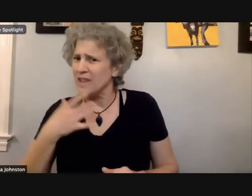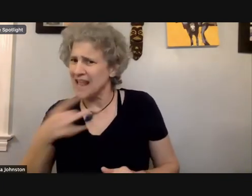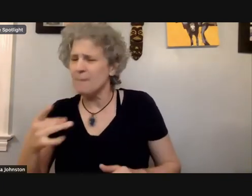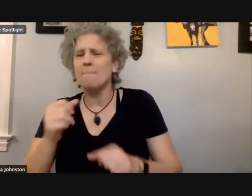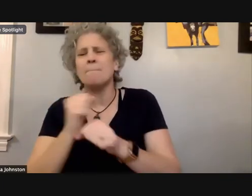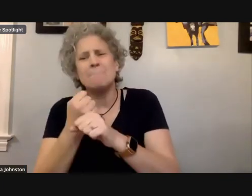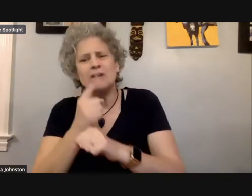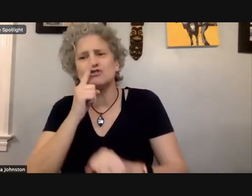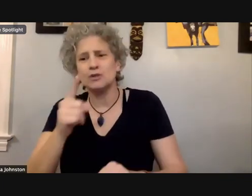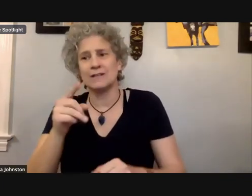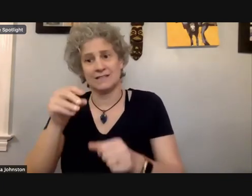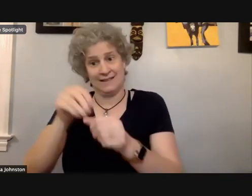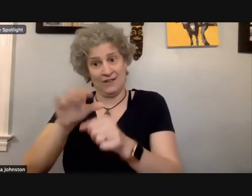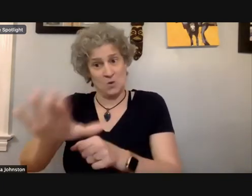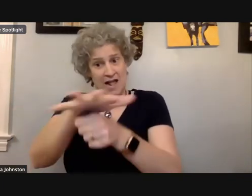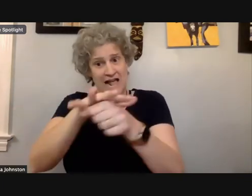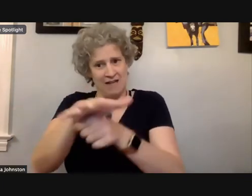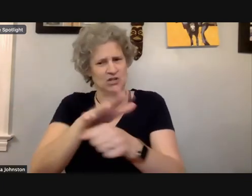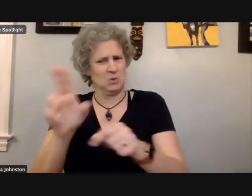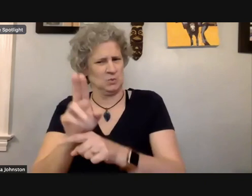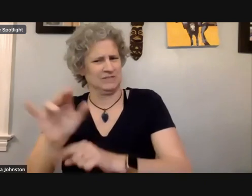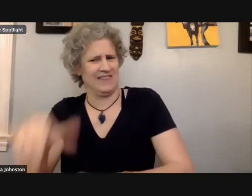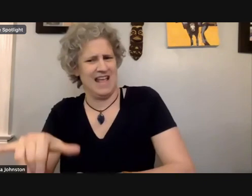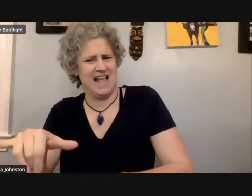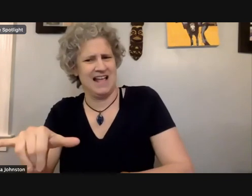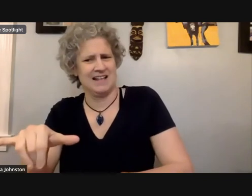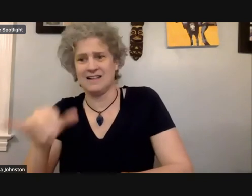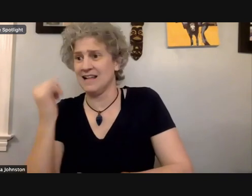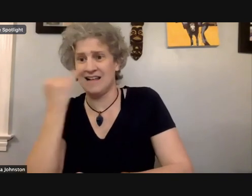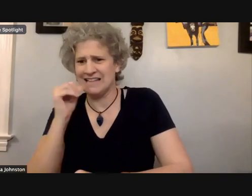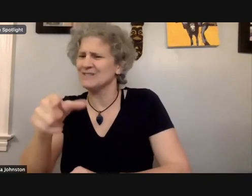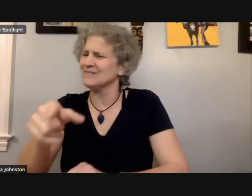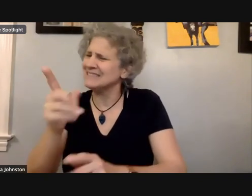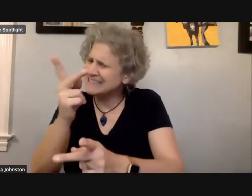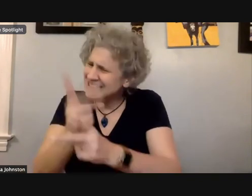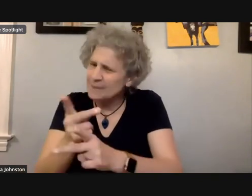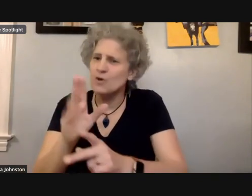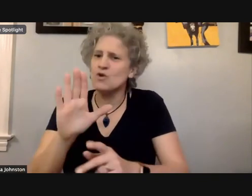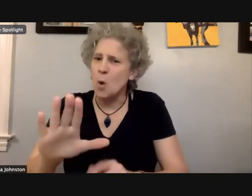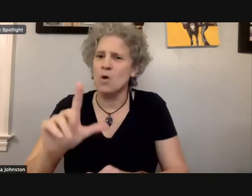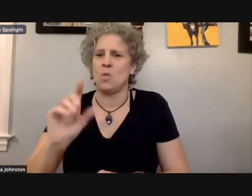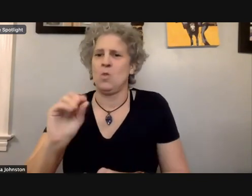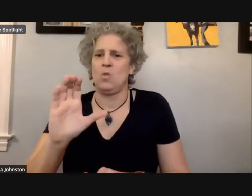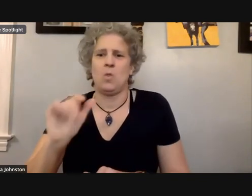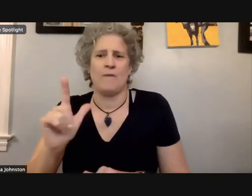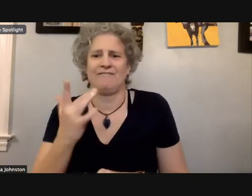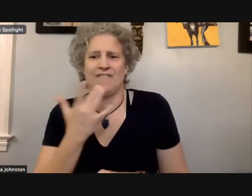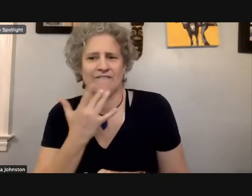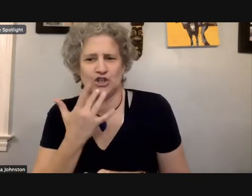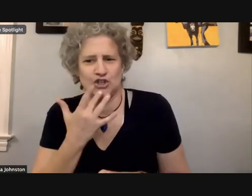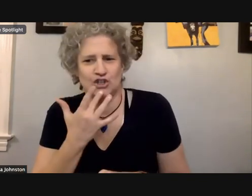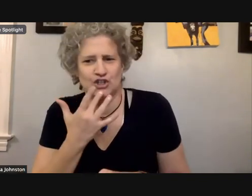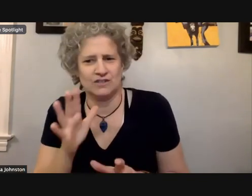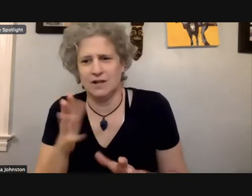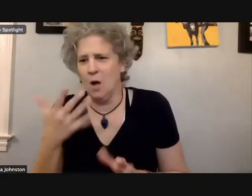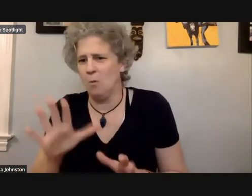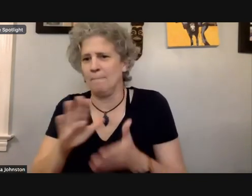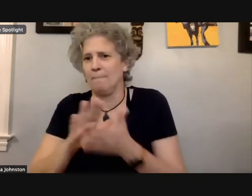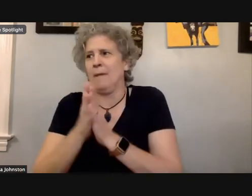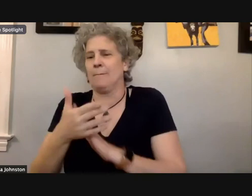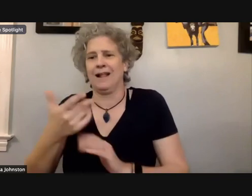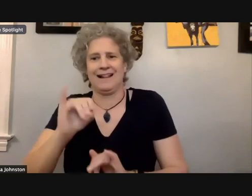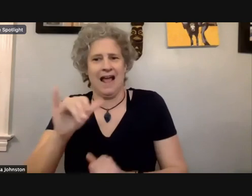tonight, if there's something that's different that people in your area use that. Okay. Keep your